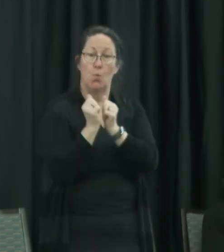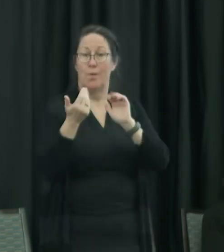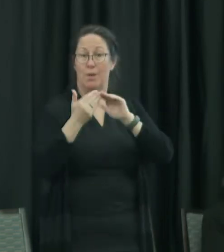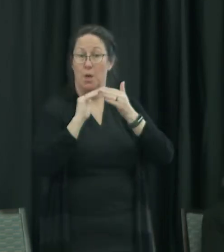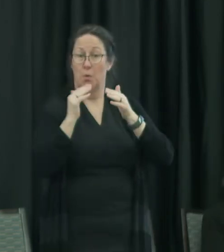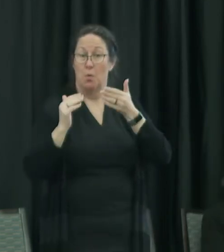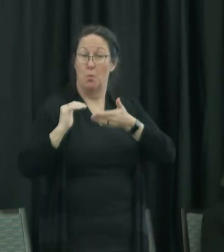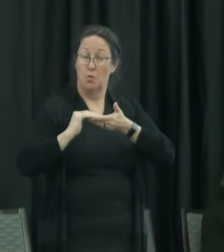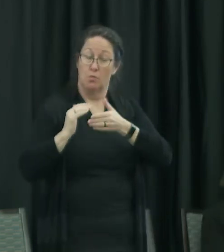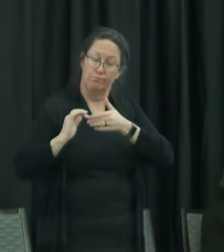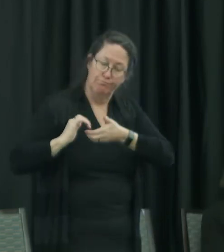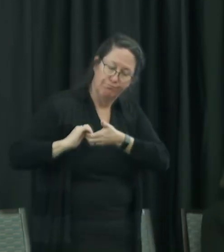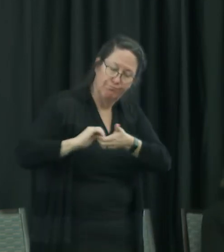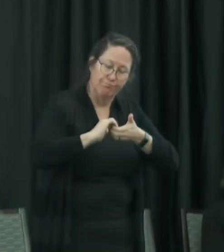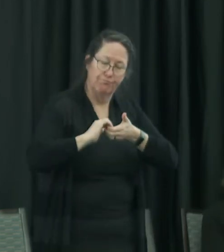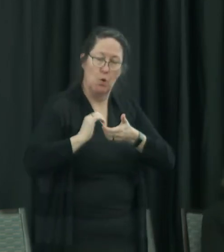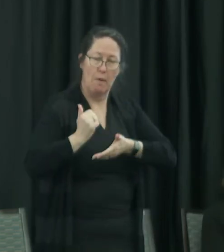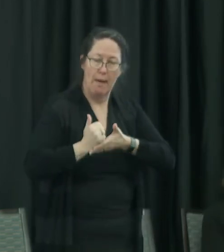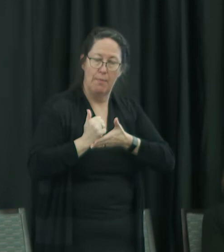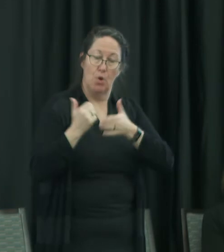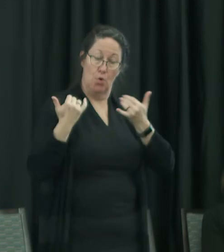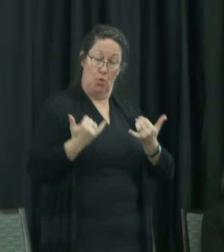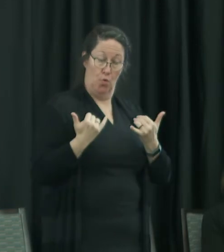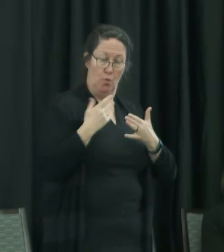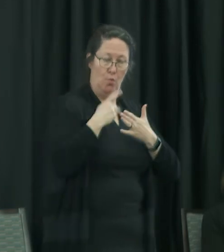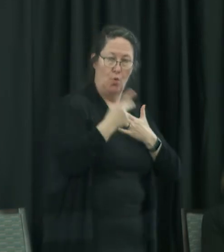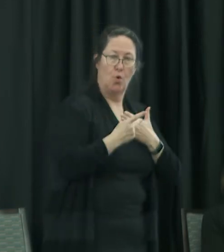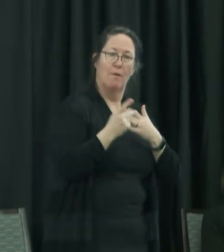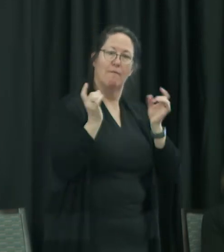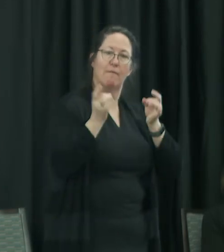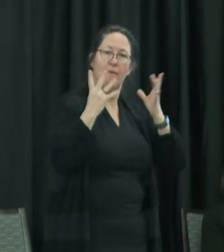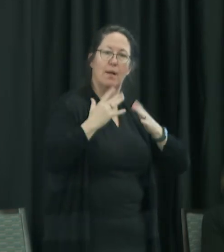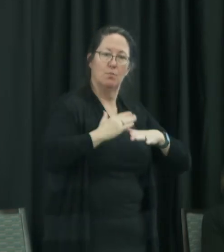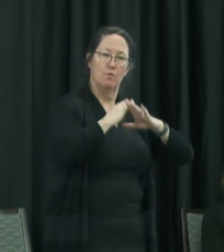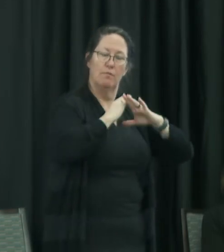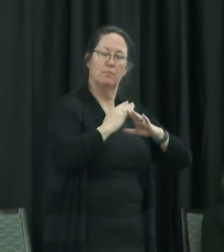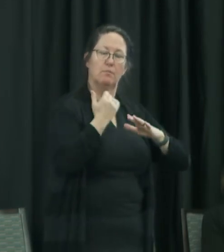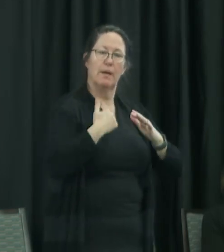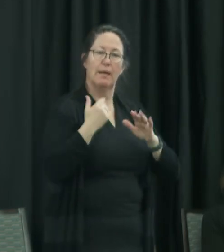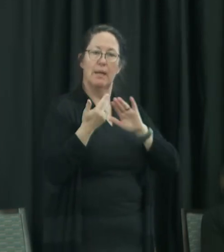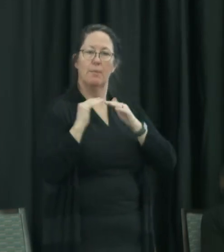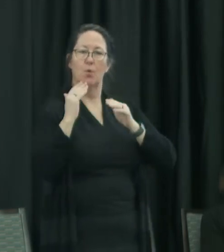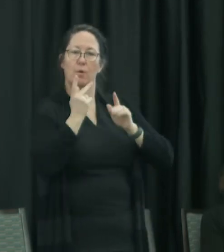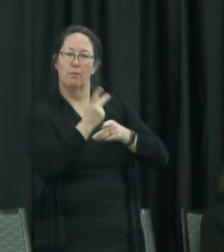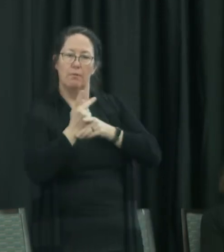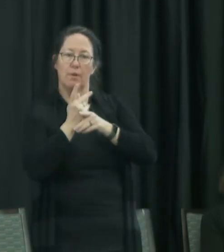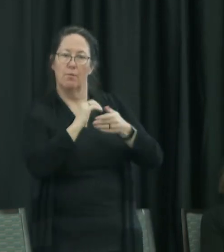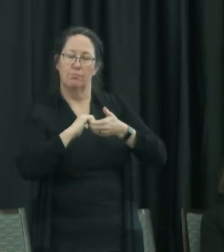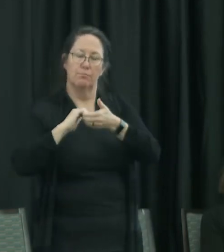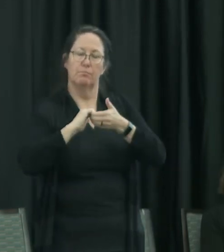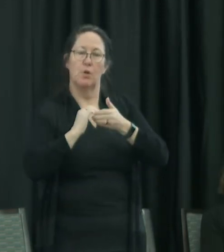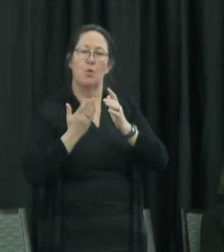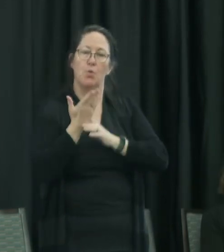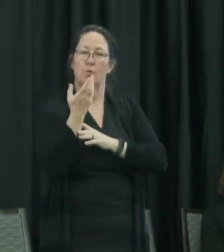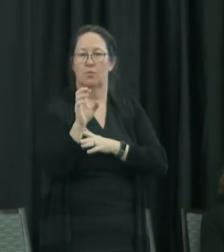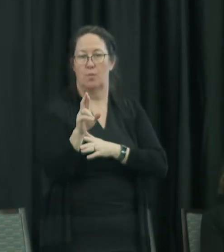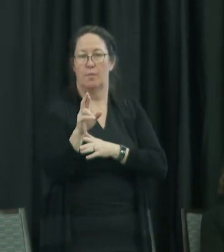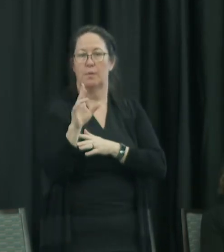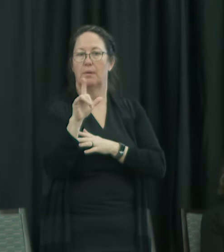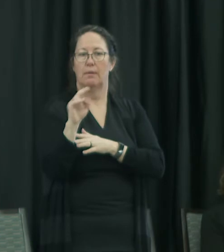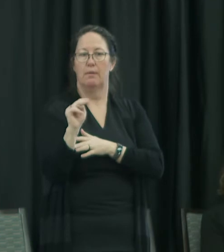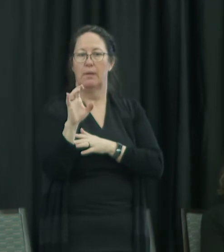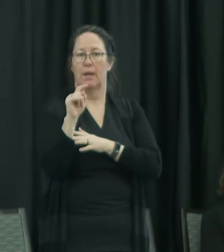to align with and complement current violent prevention and community care coordination initiatives within Cedar Rapids and Lynn